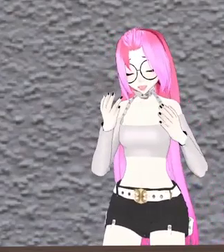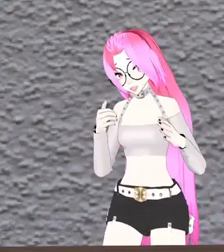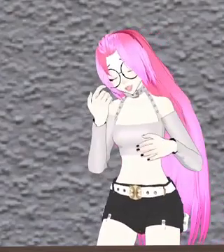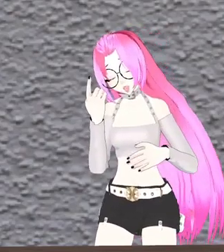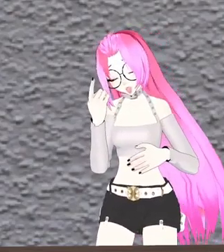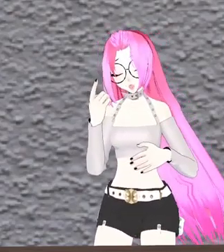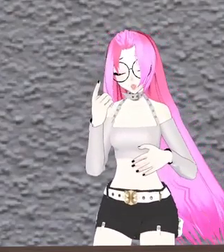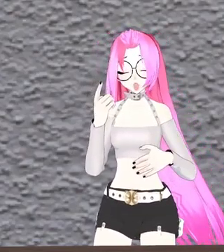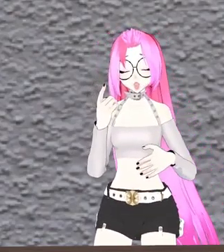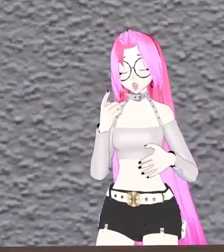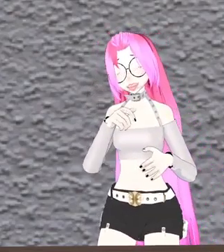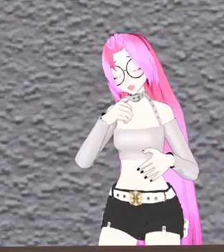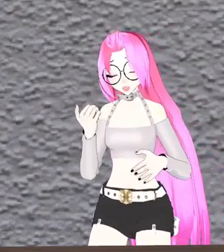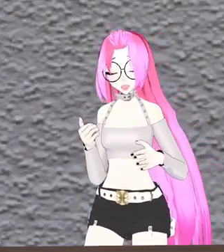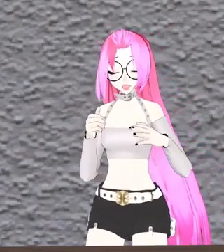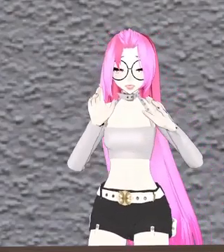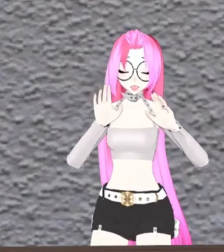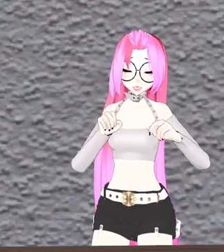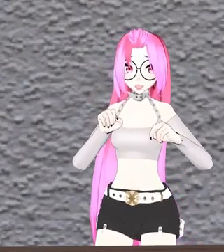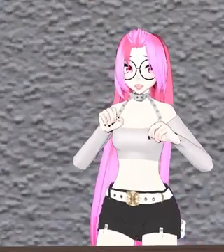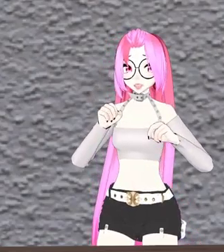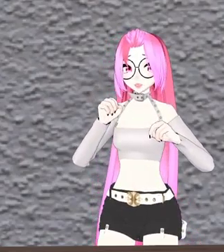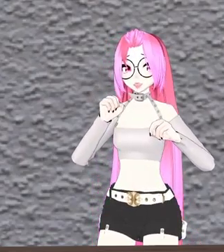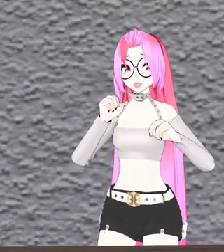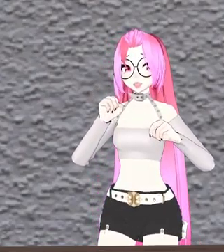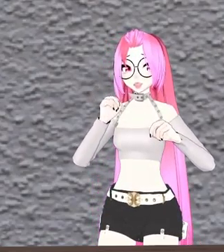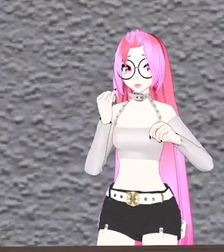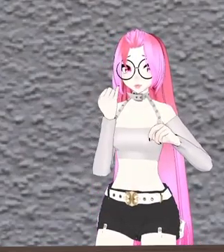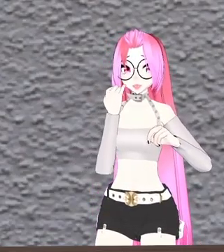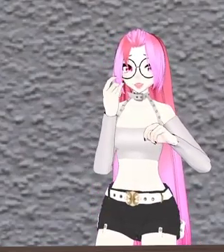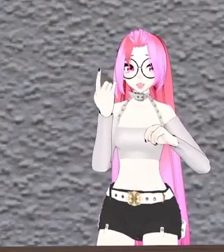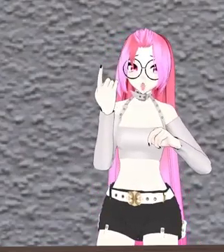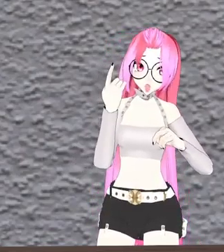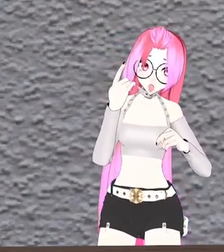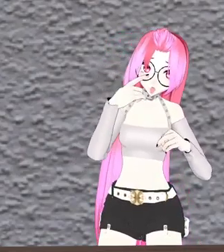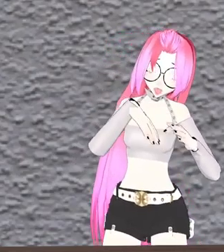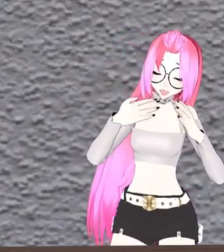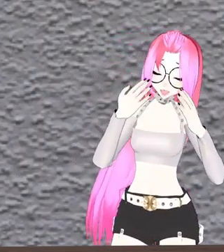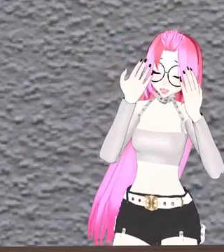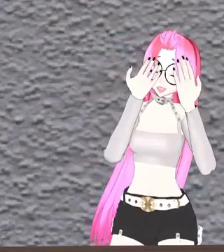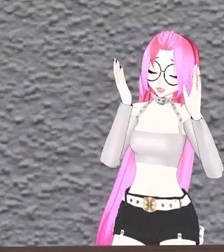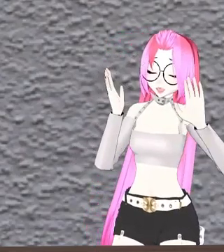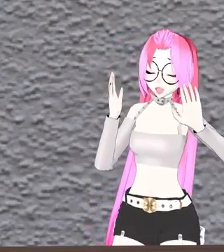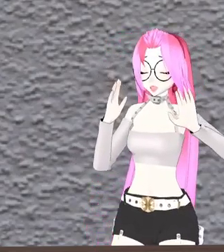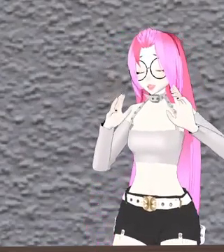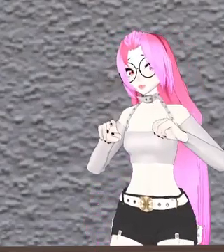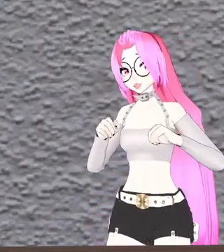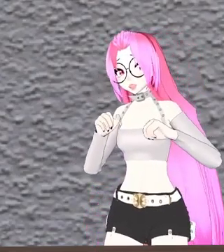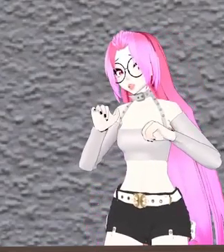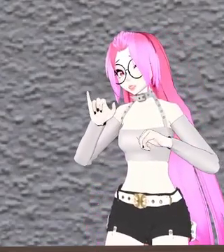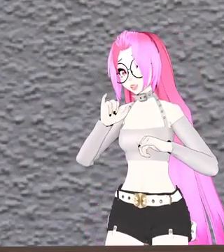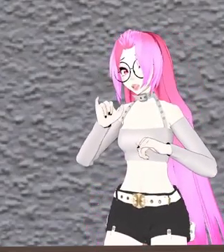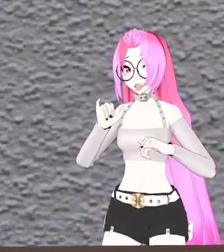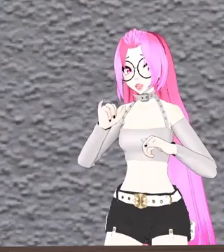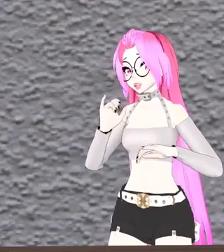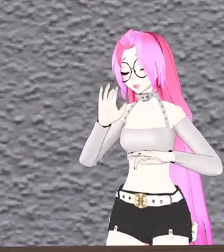one sign name. I think the only exception would be if you got one in VR. And it was something like, if